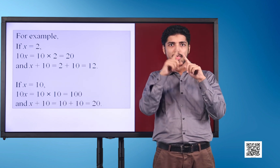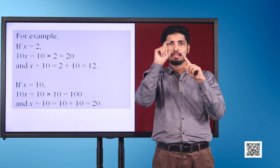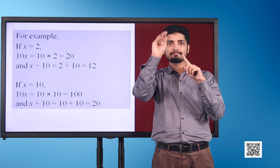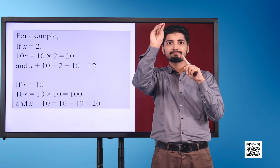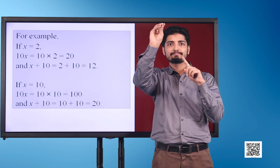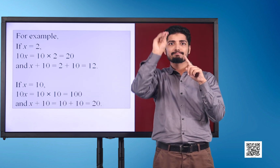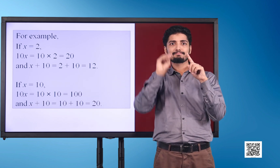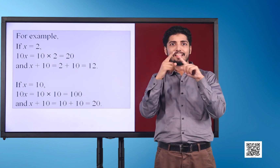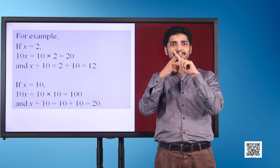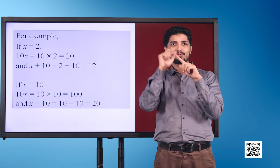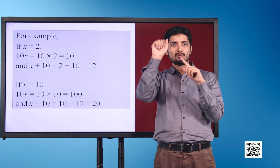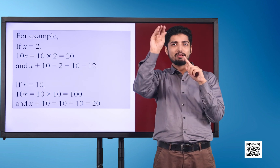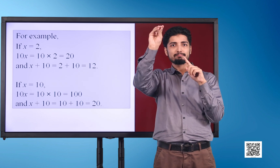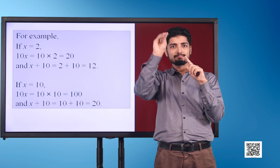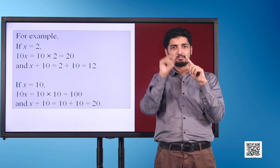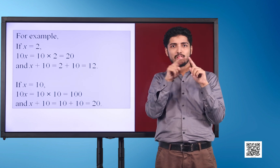to 10 plus 10 equal to 20.